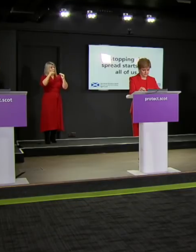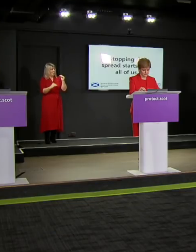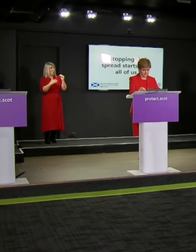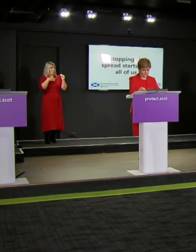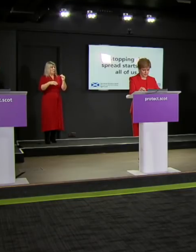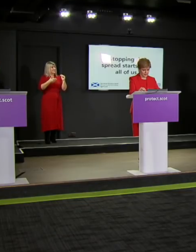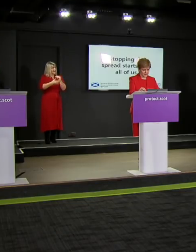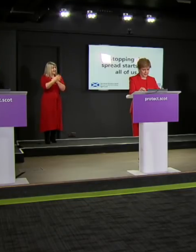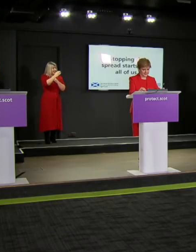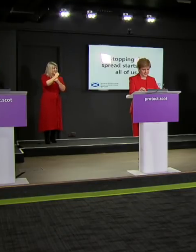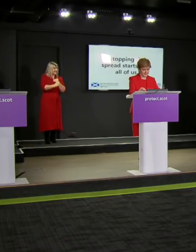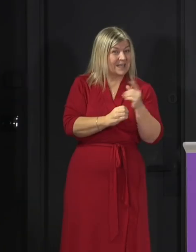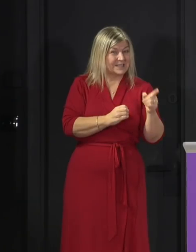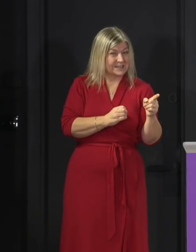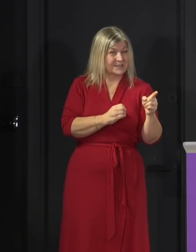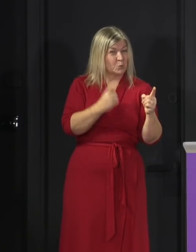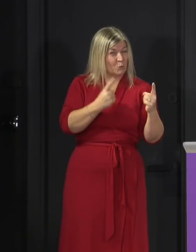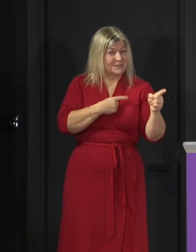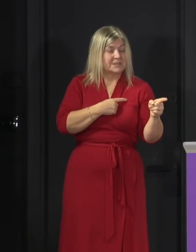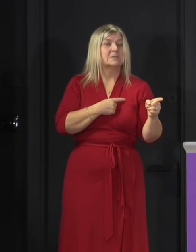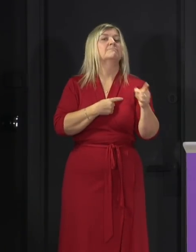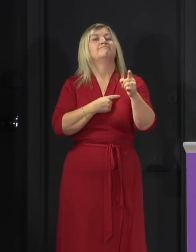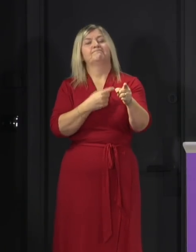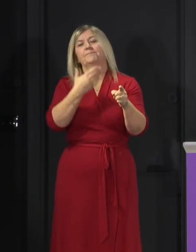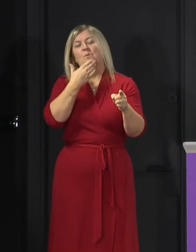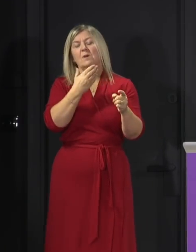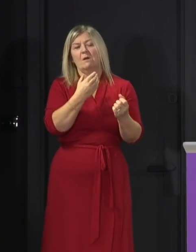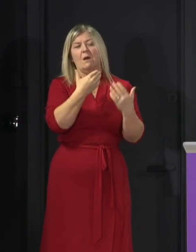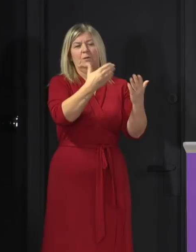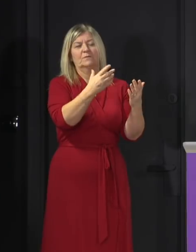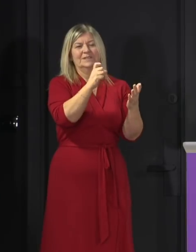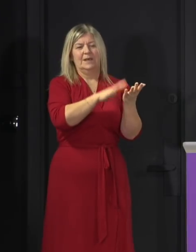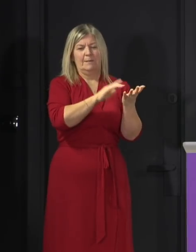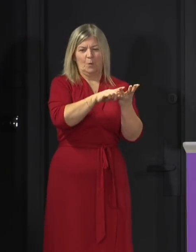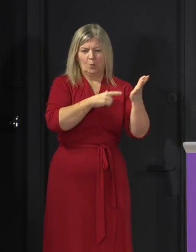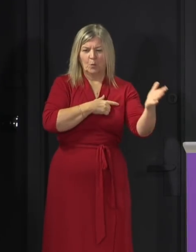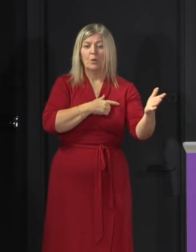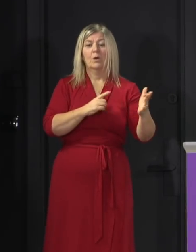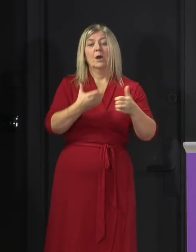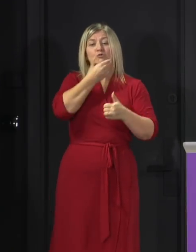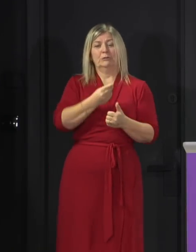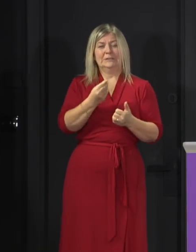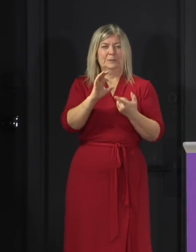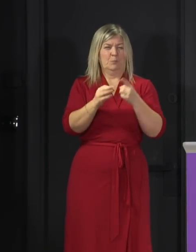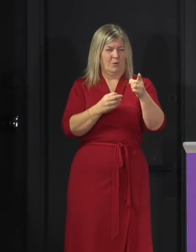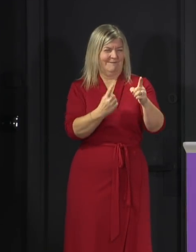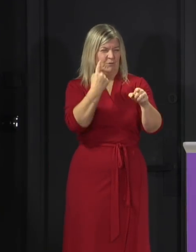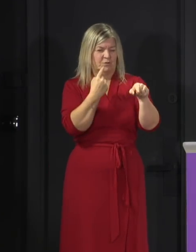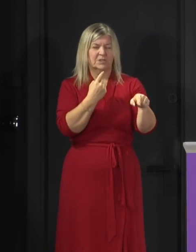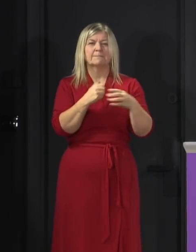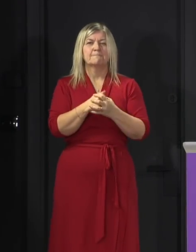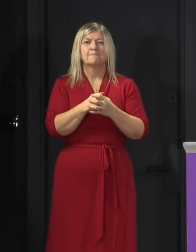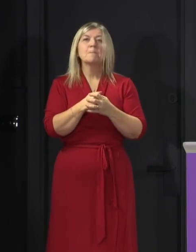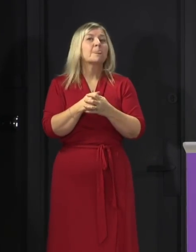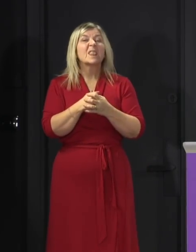restrictions? Thanks, Alison. I'll hand over to the CMO in a second. I'll take the Christmas point first of all. Look, we're